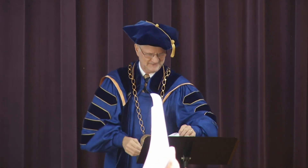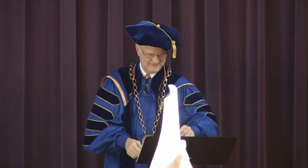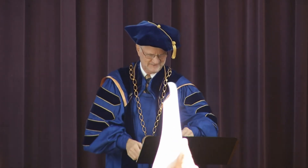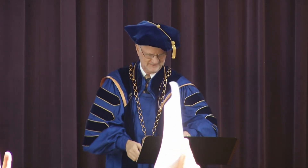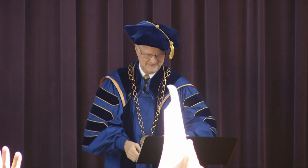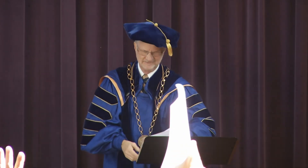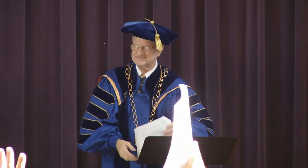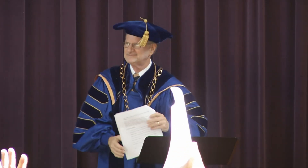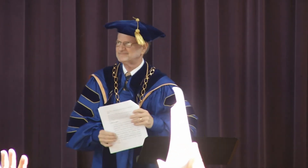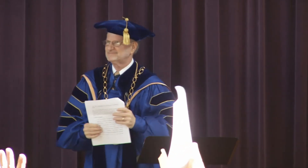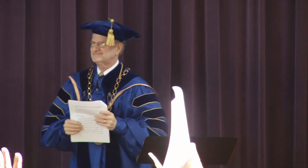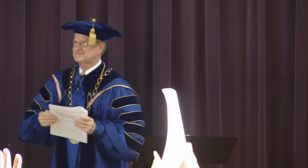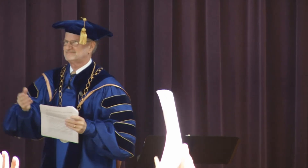Thanks to all of you.